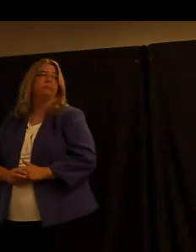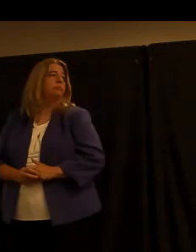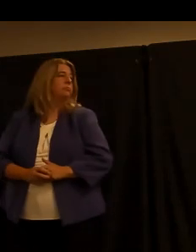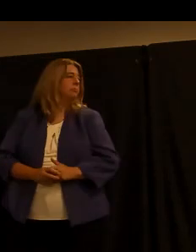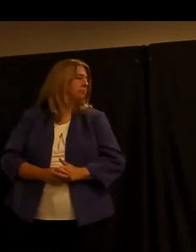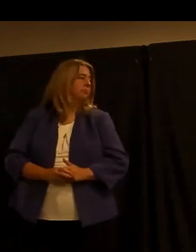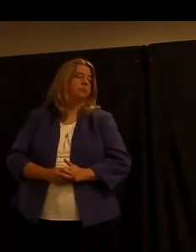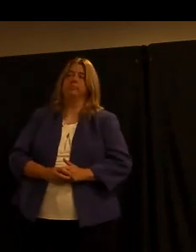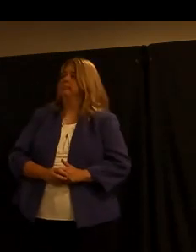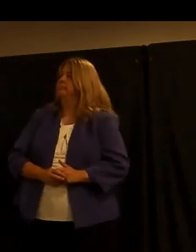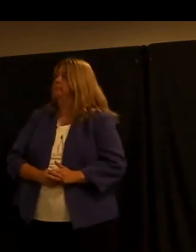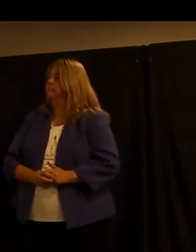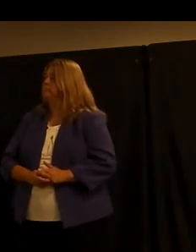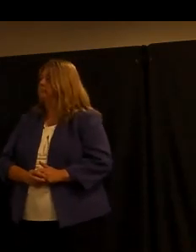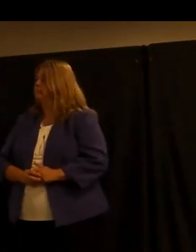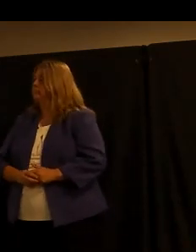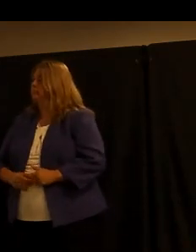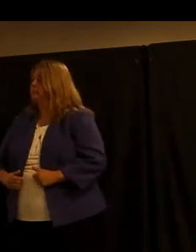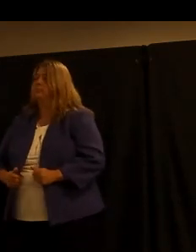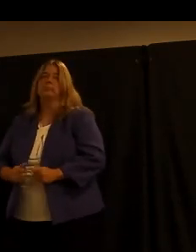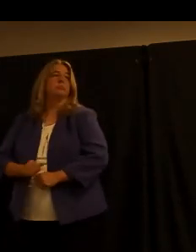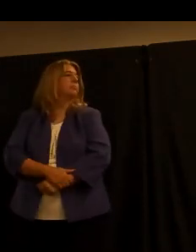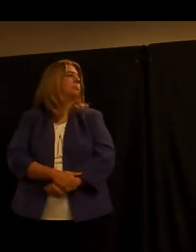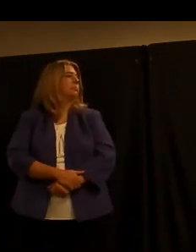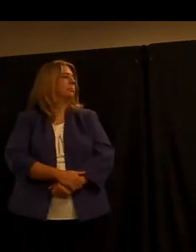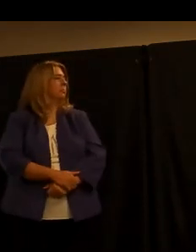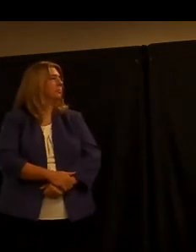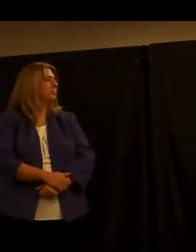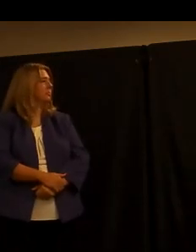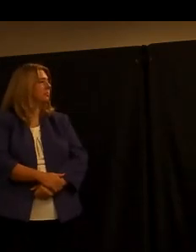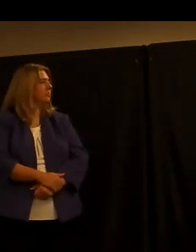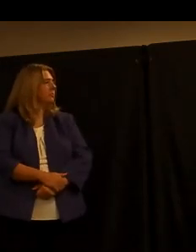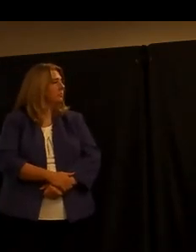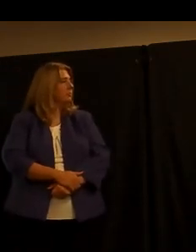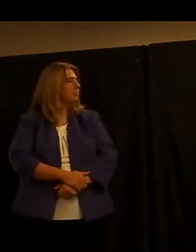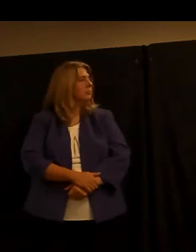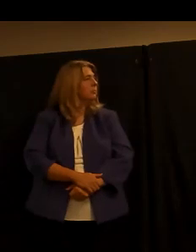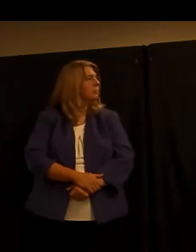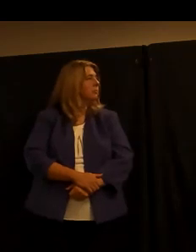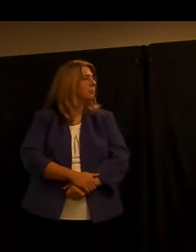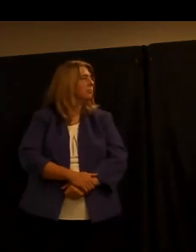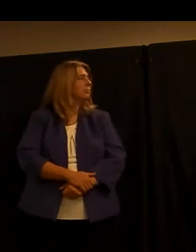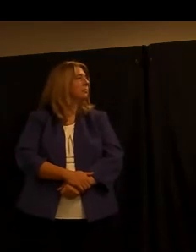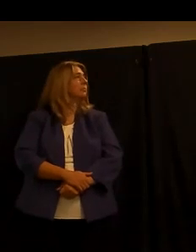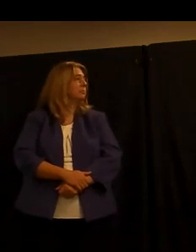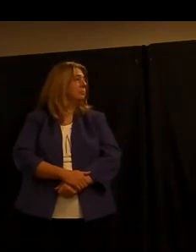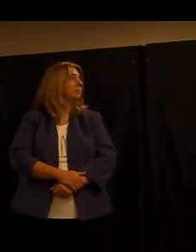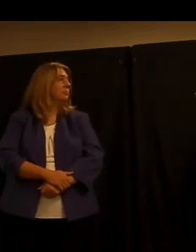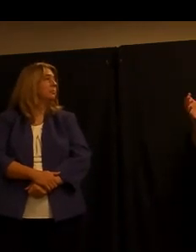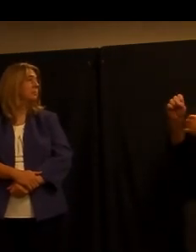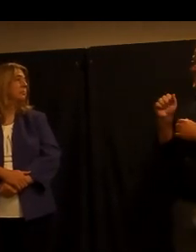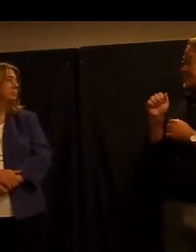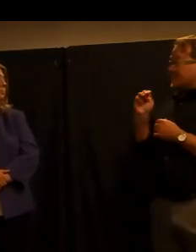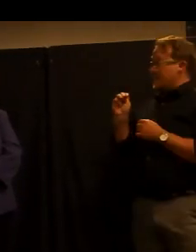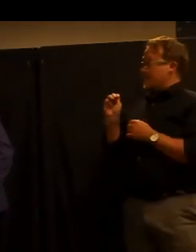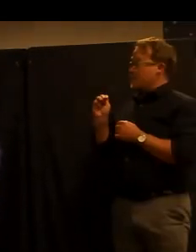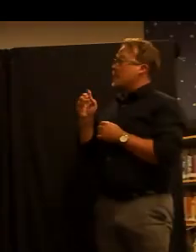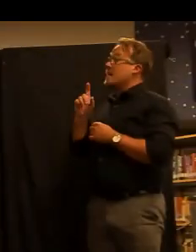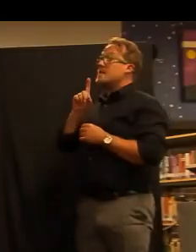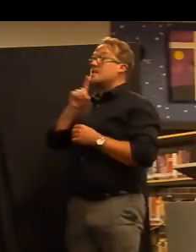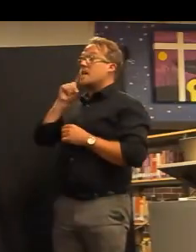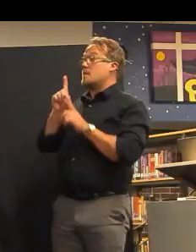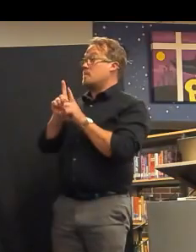monitor that moving forward. For the school age services, so for the deaf